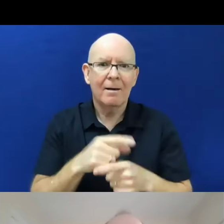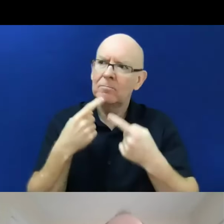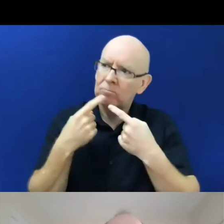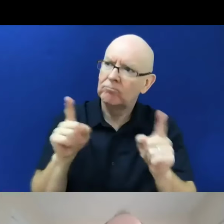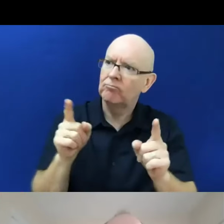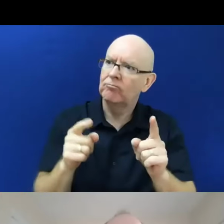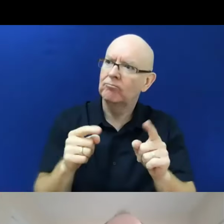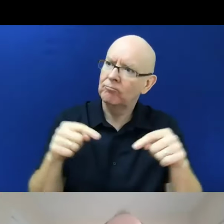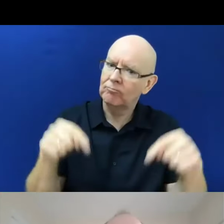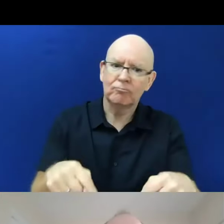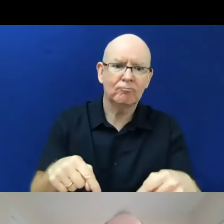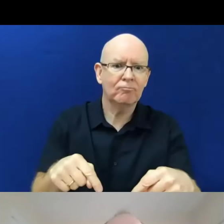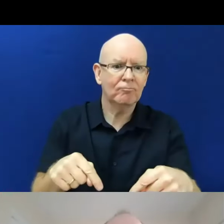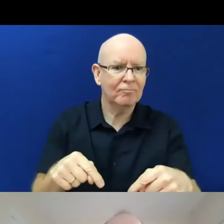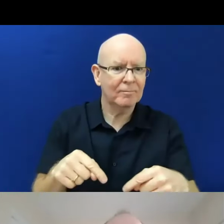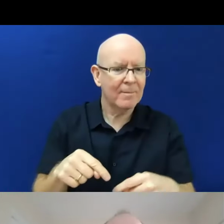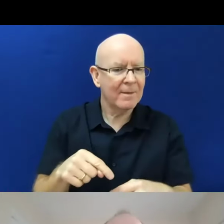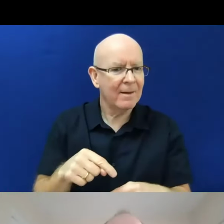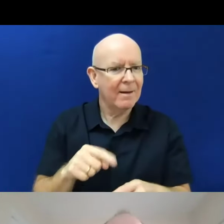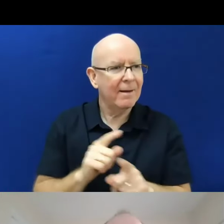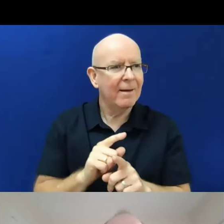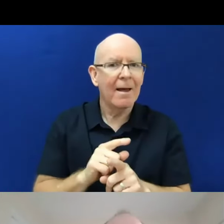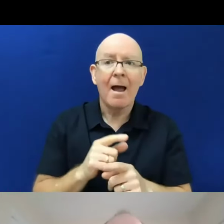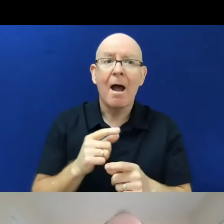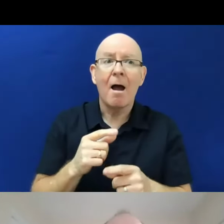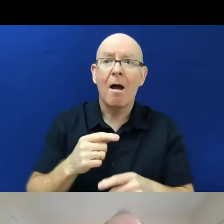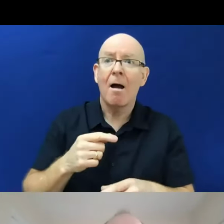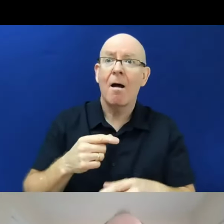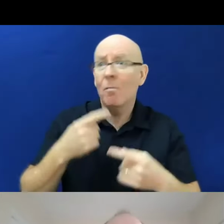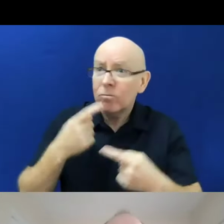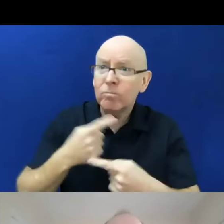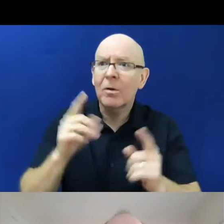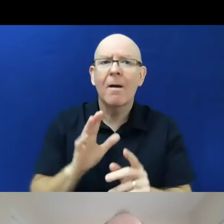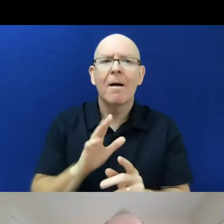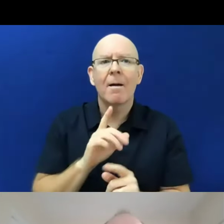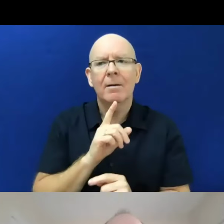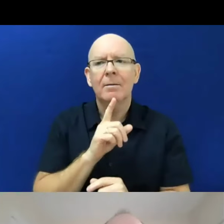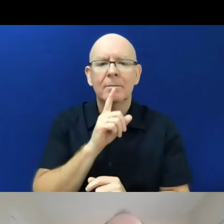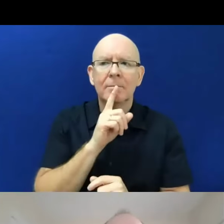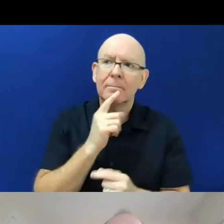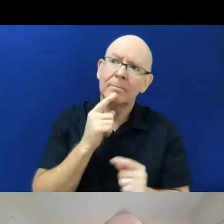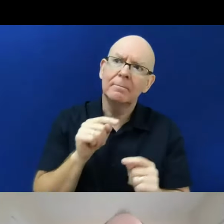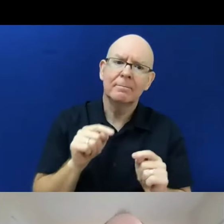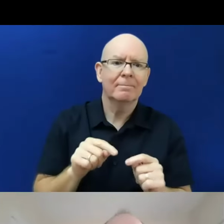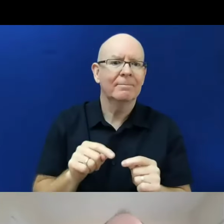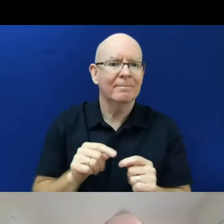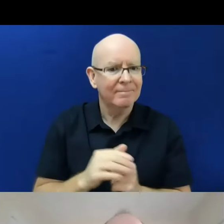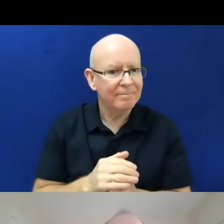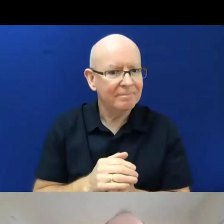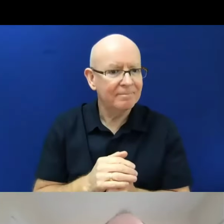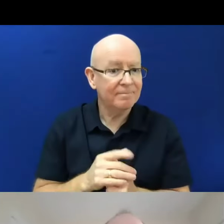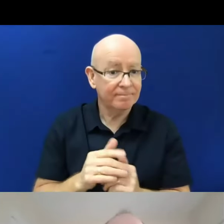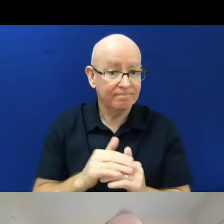during the development of the whole Brexit process under the former Prime Minister Theresa May. Now that